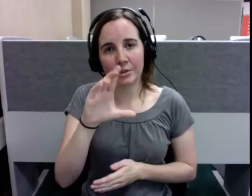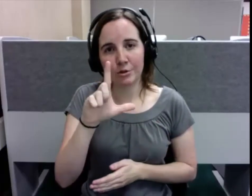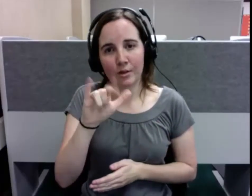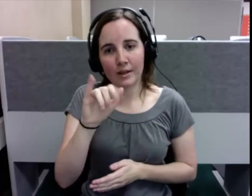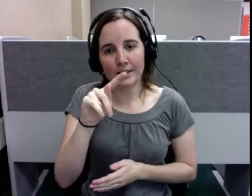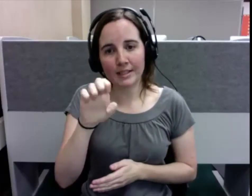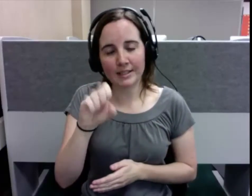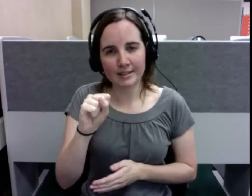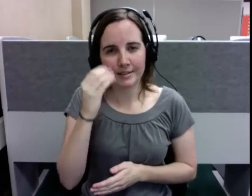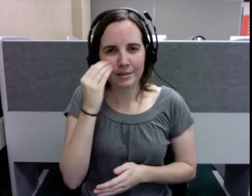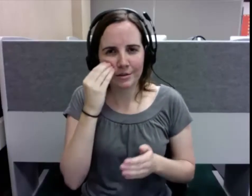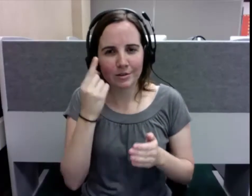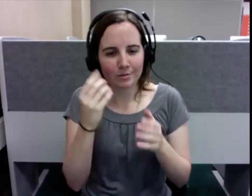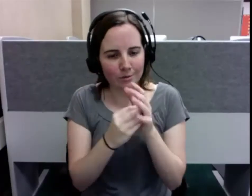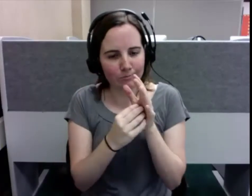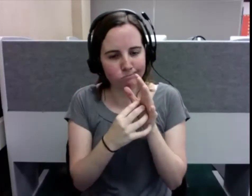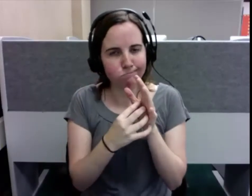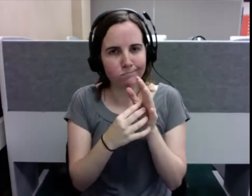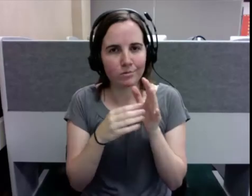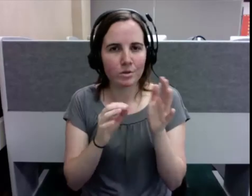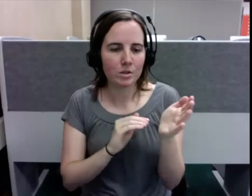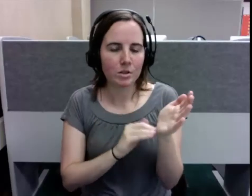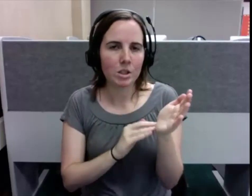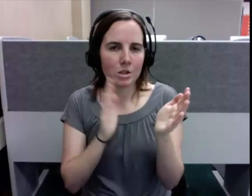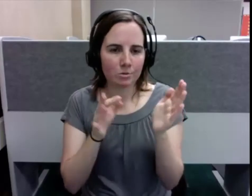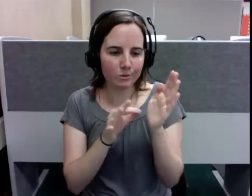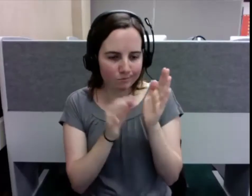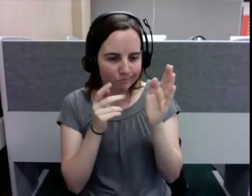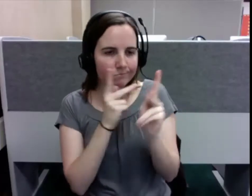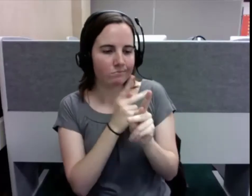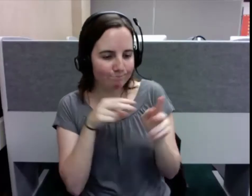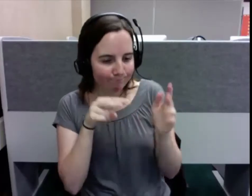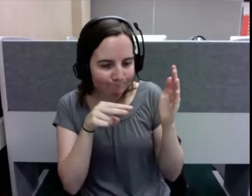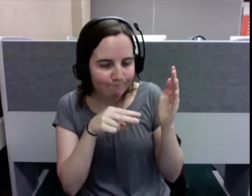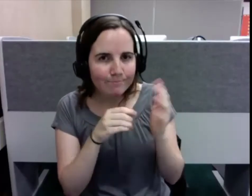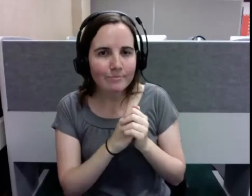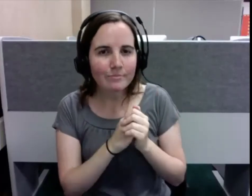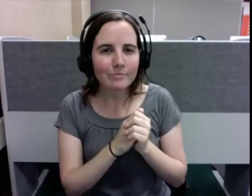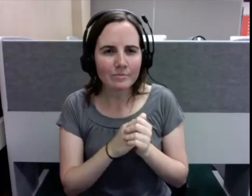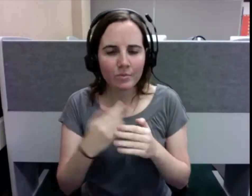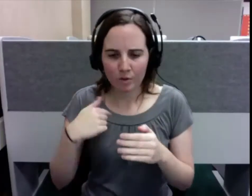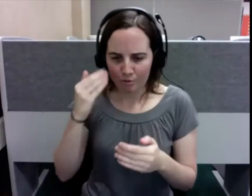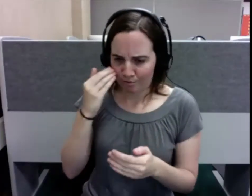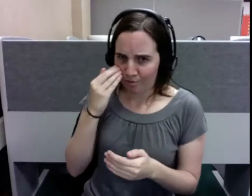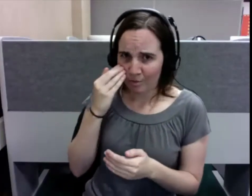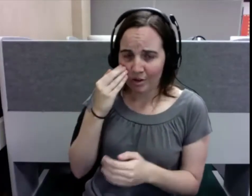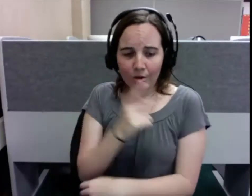and dignity during these exams. We are very cognizant of that and we do keep people's privacy. During